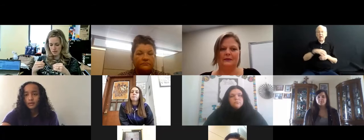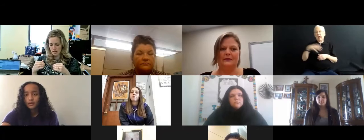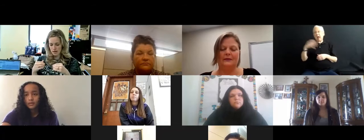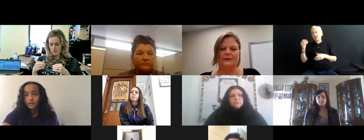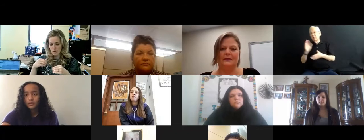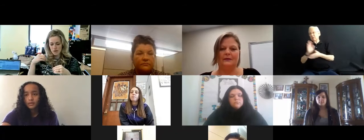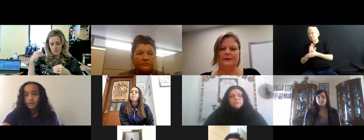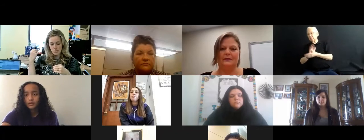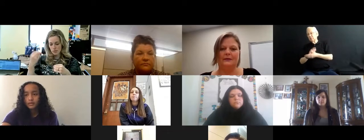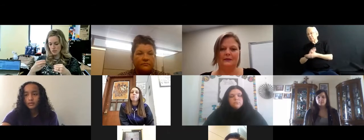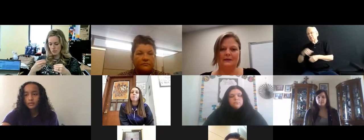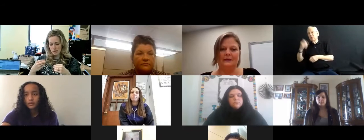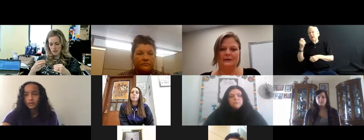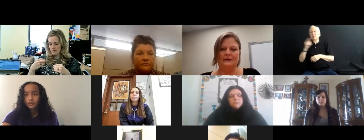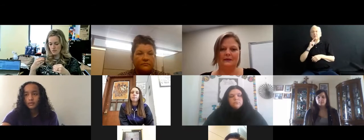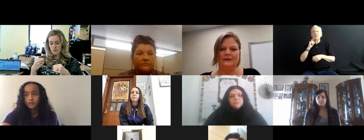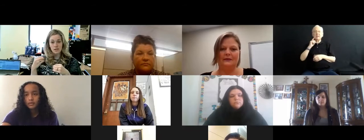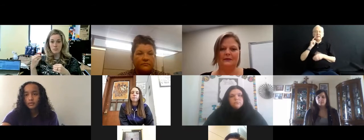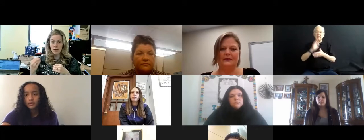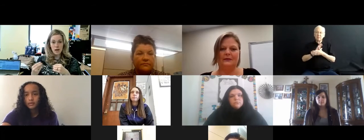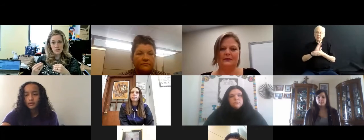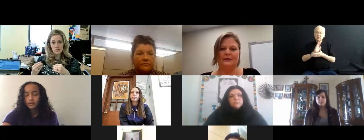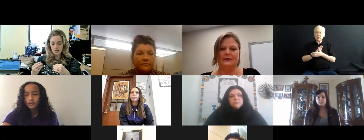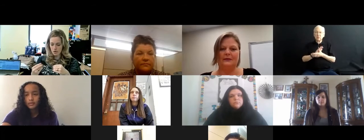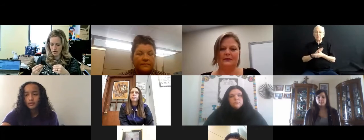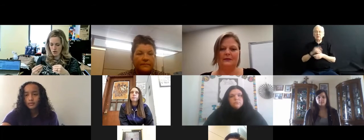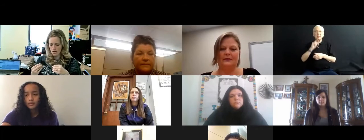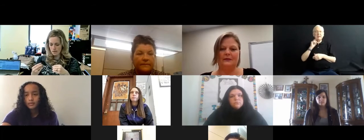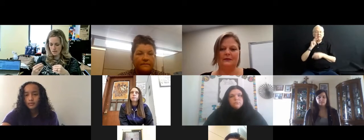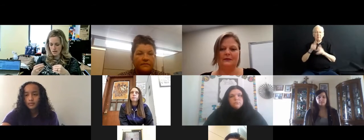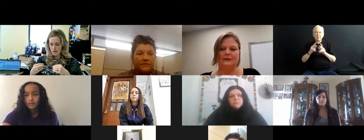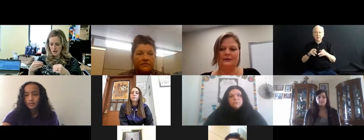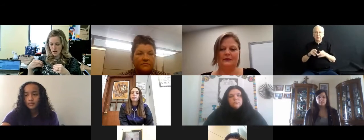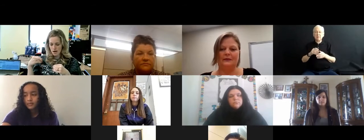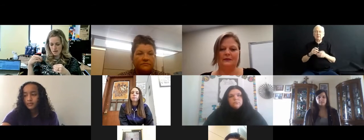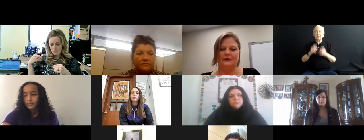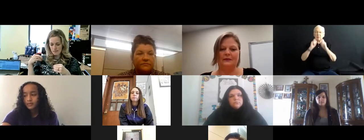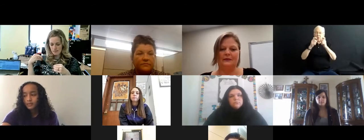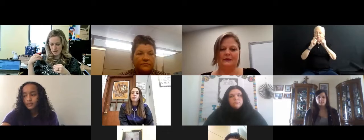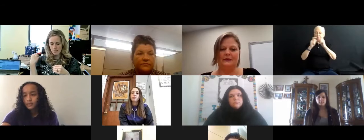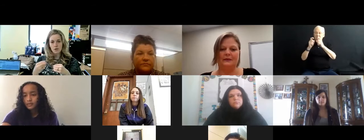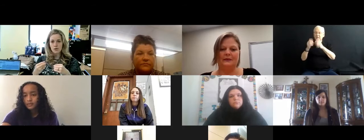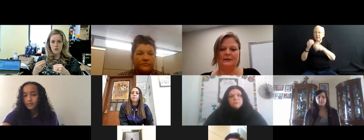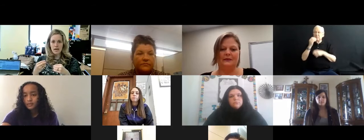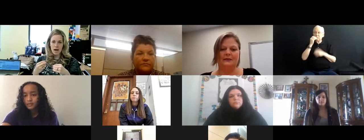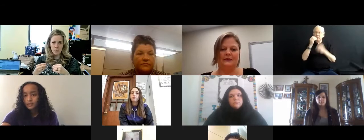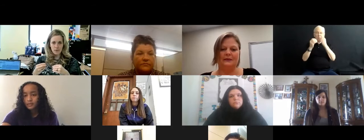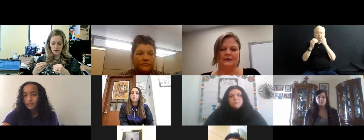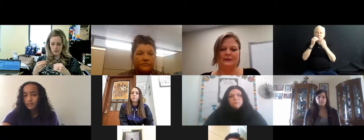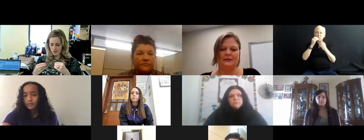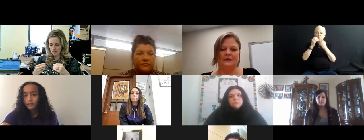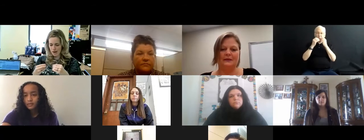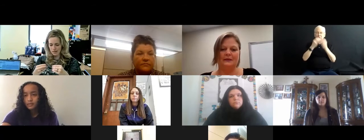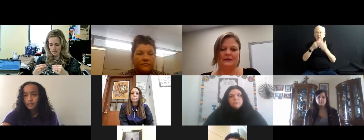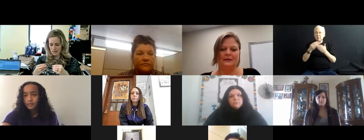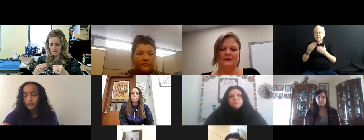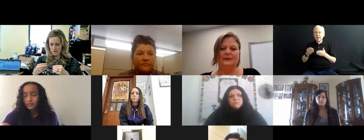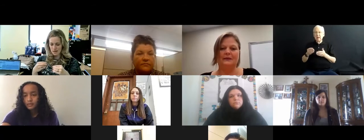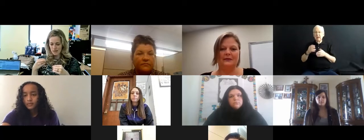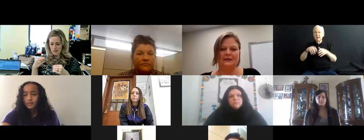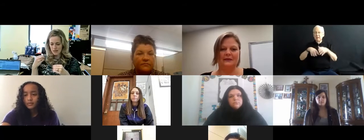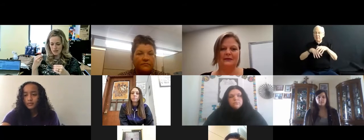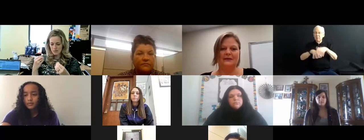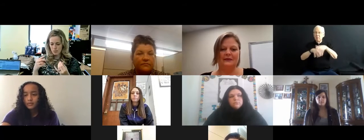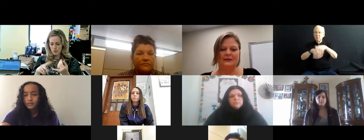and supporting them. People were donating food and supplies to the cause. They marched to the Capitol and did